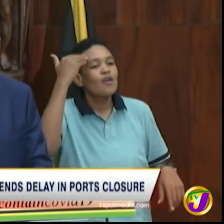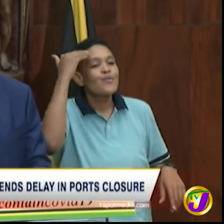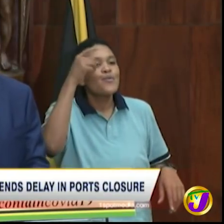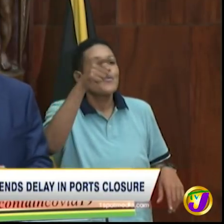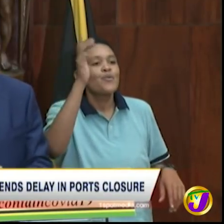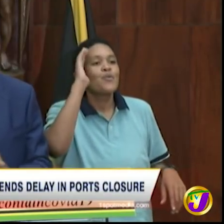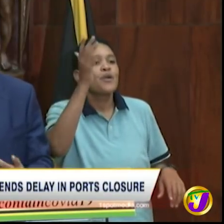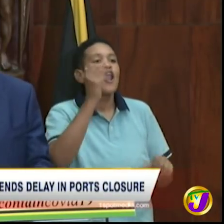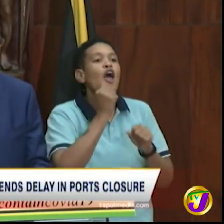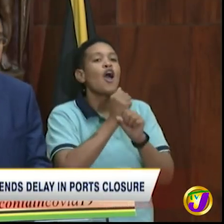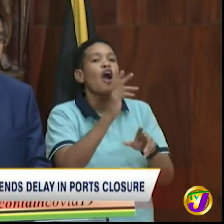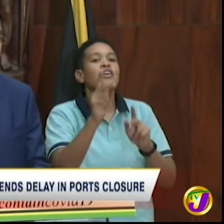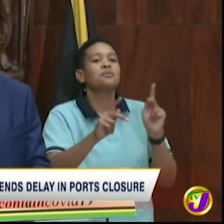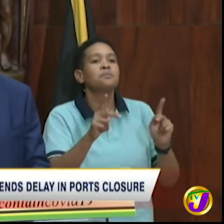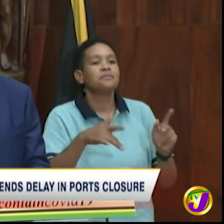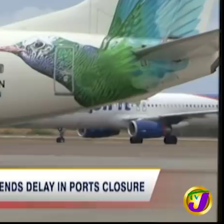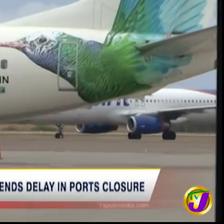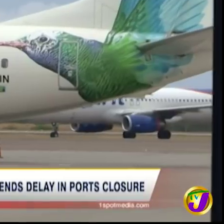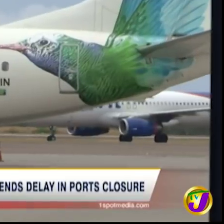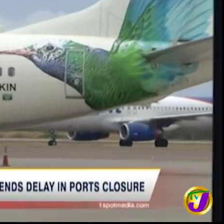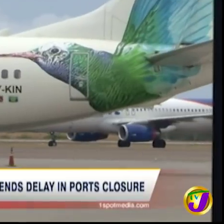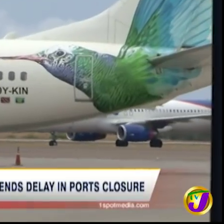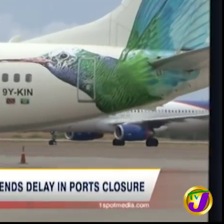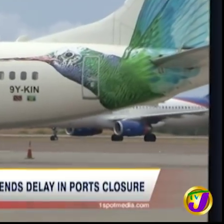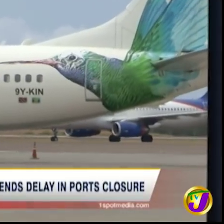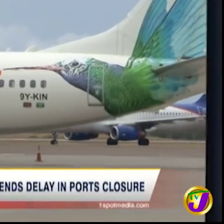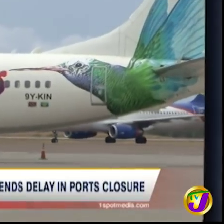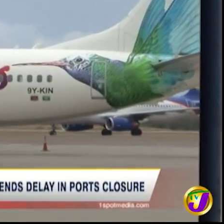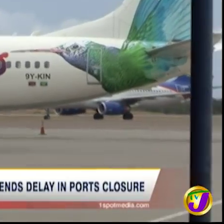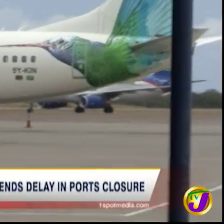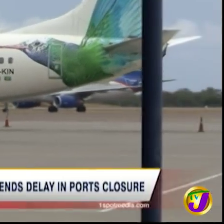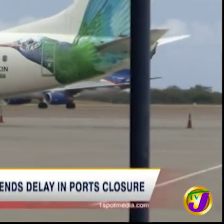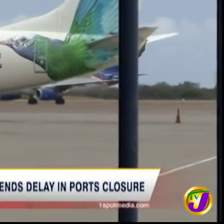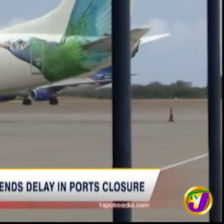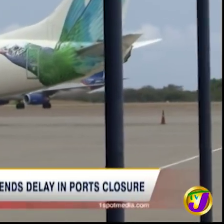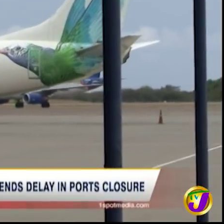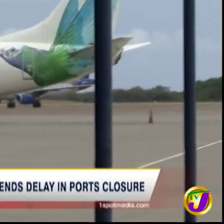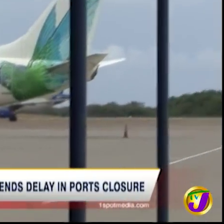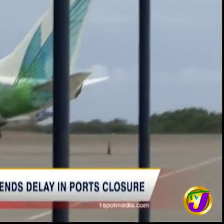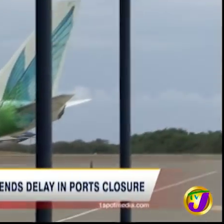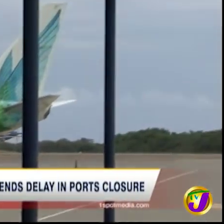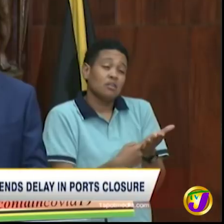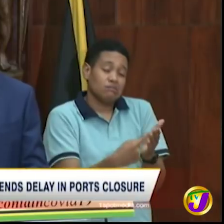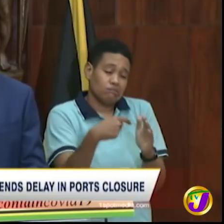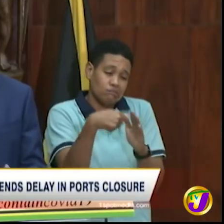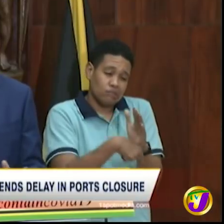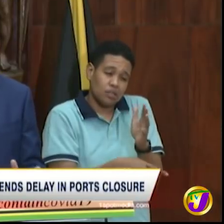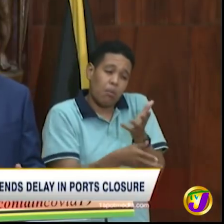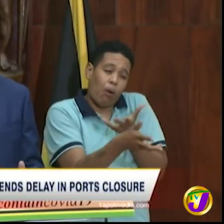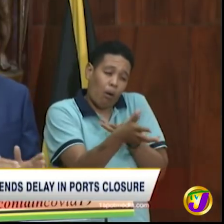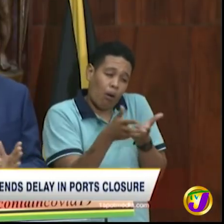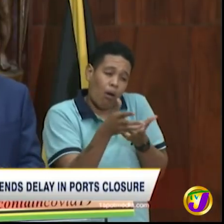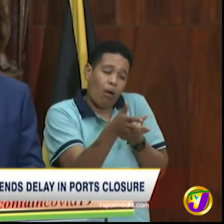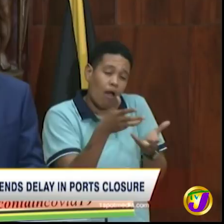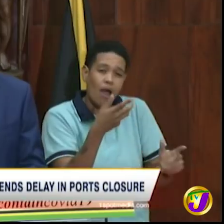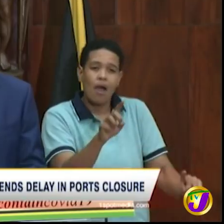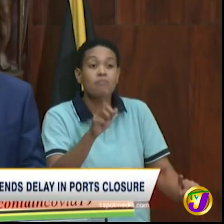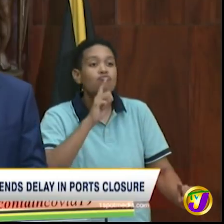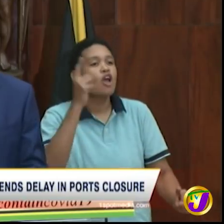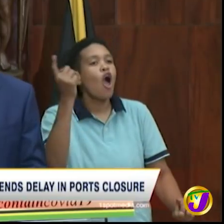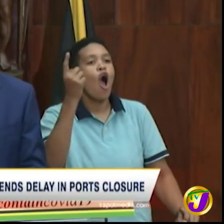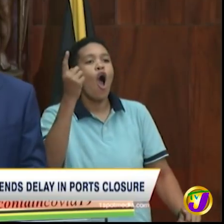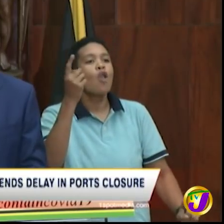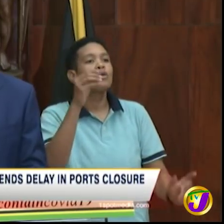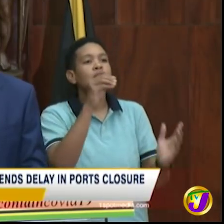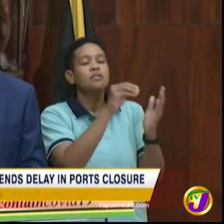Andrew Holness admitted that he delayed the decision to give the diaspora more time to come home. It was always on the